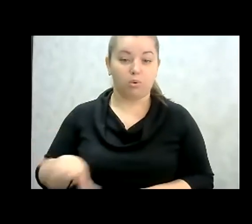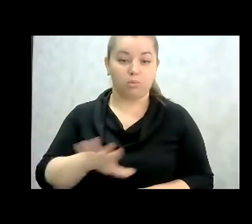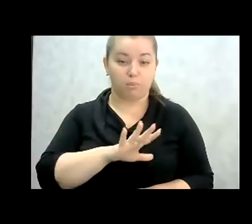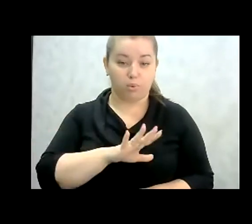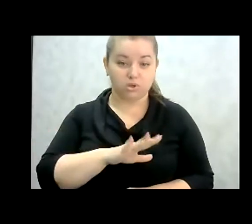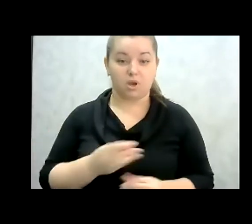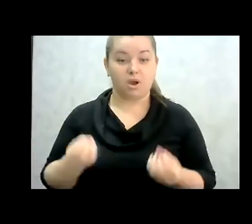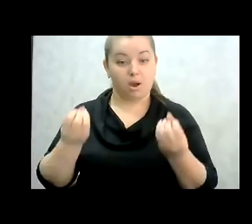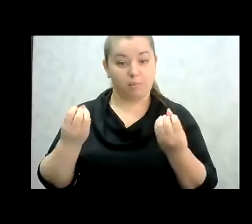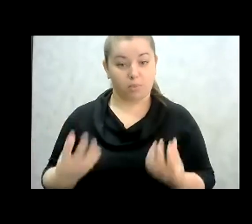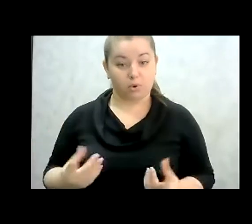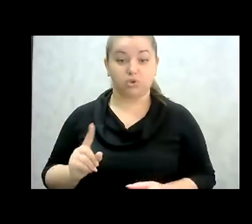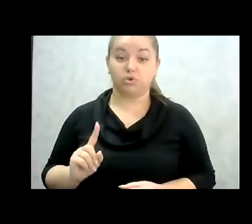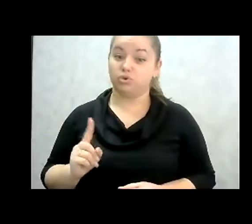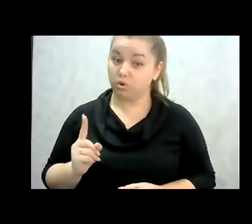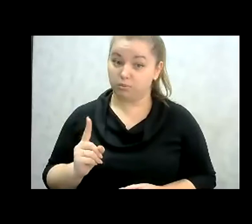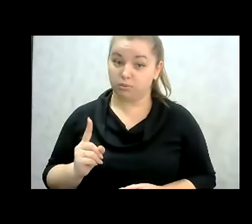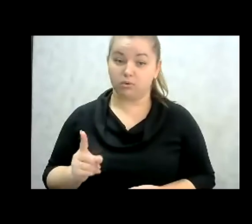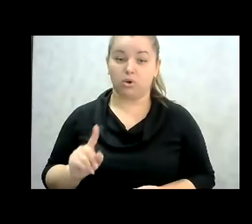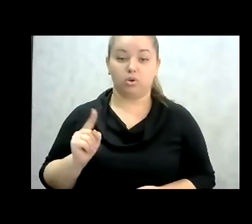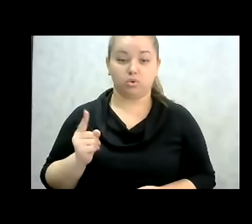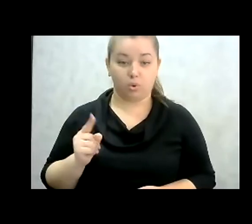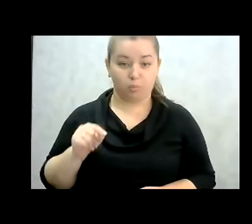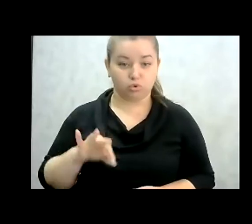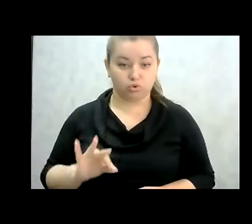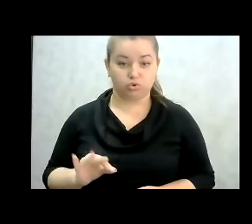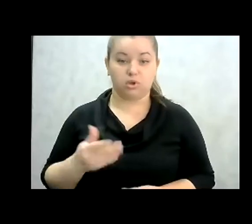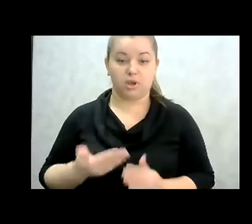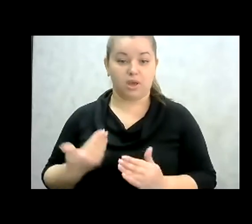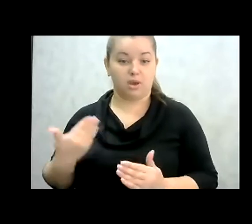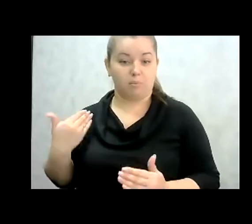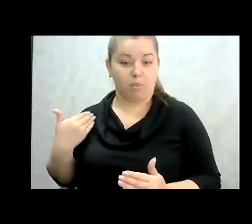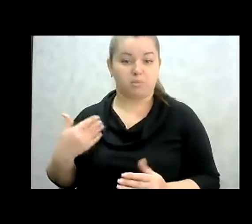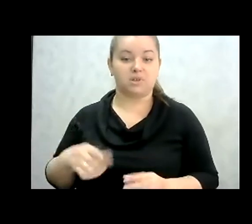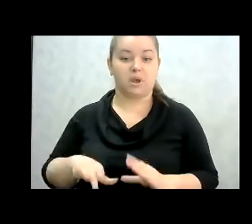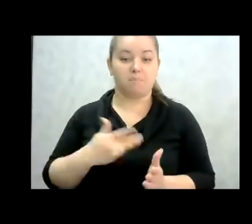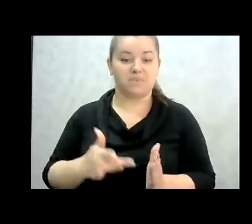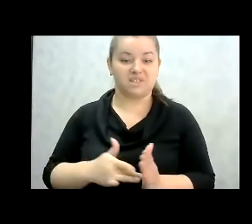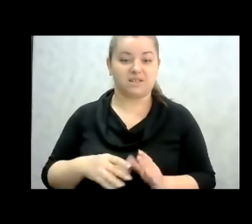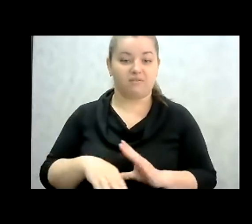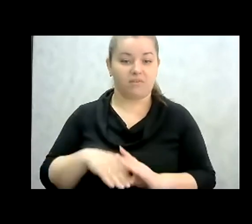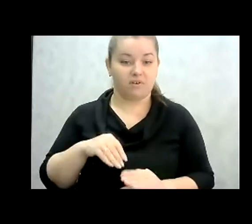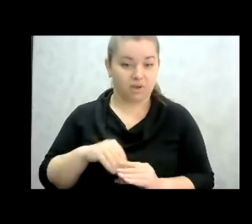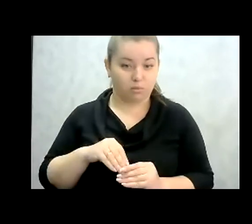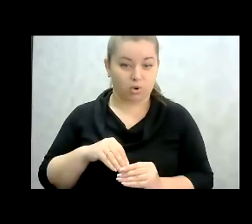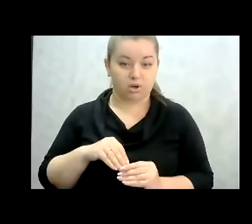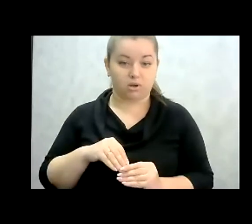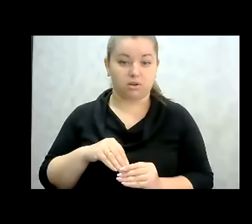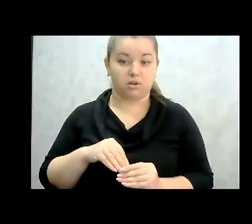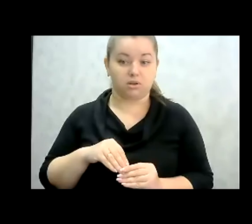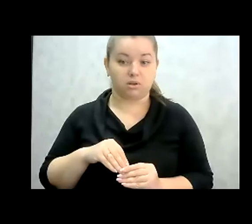recent election was also simpler in a